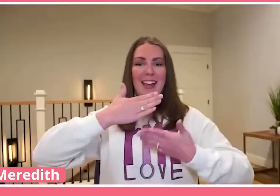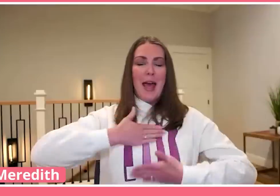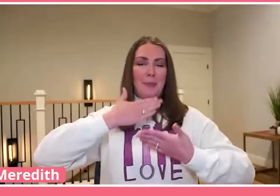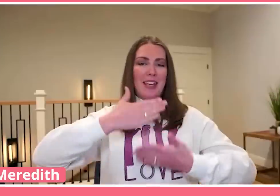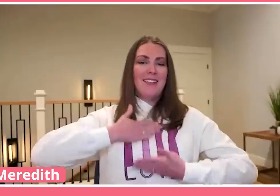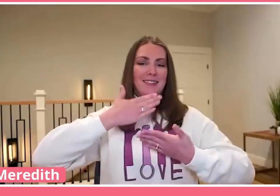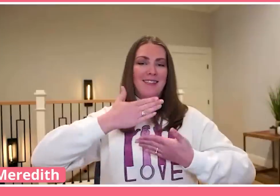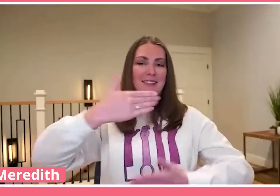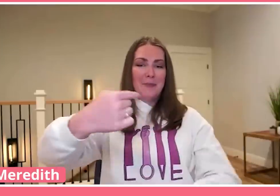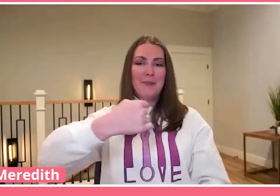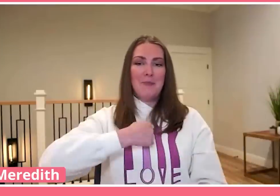happy, me.